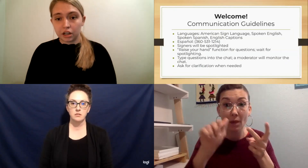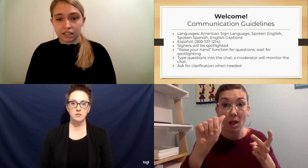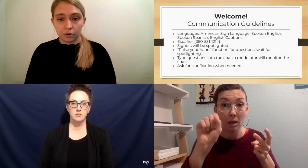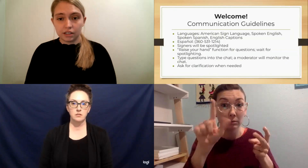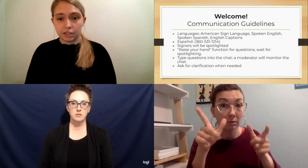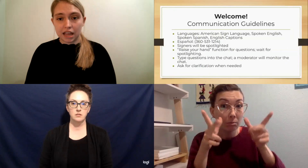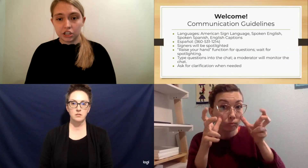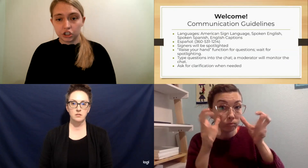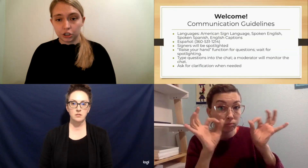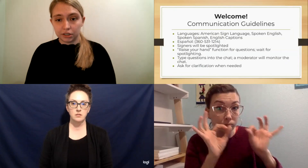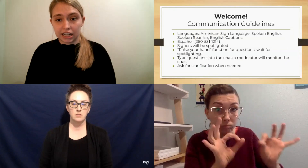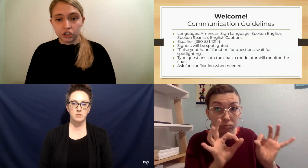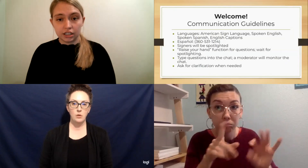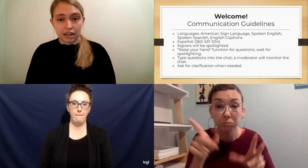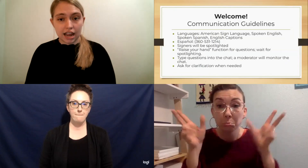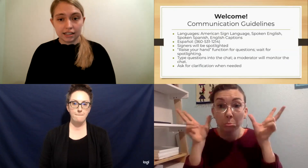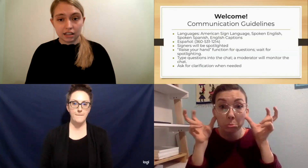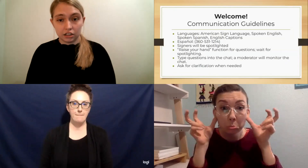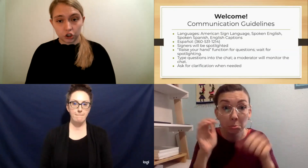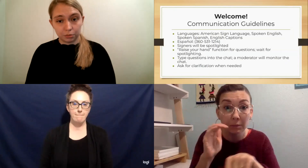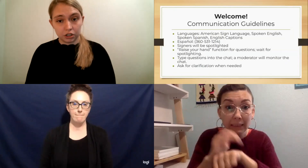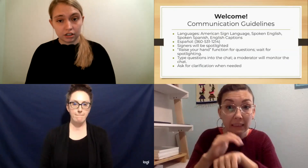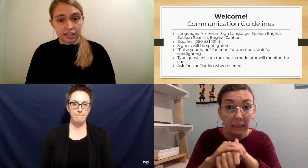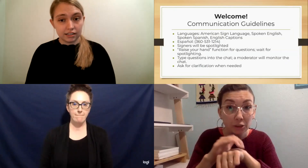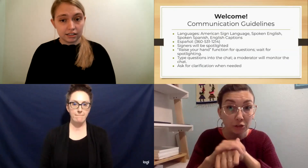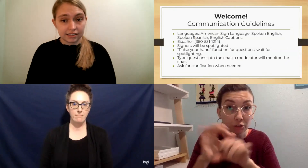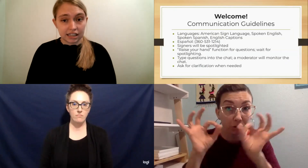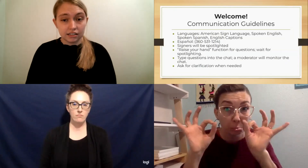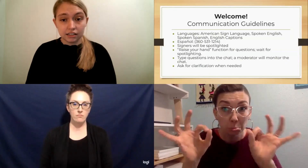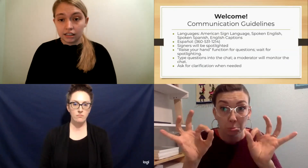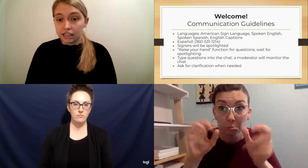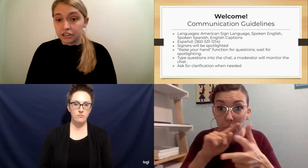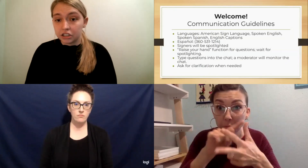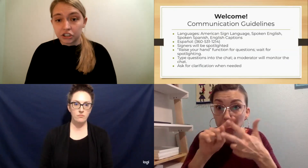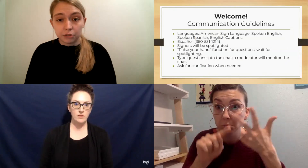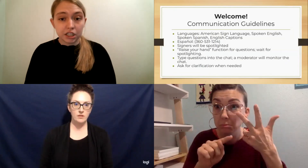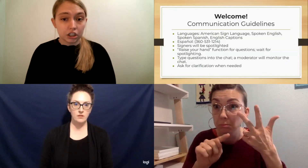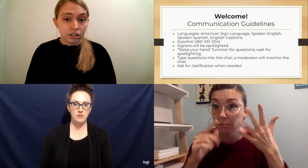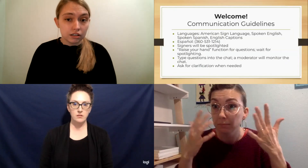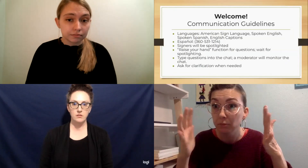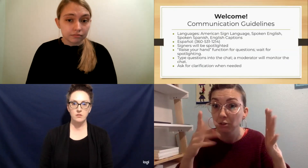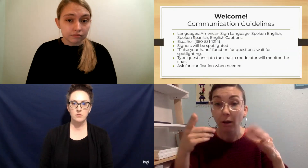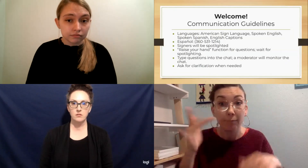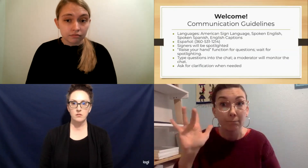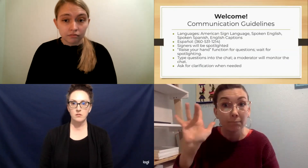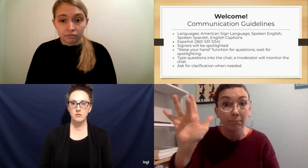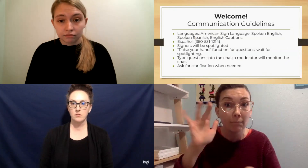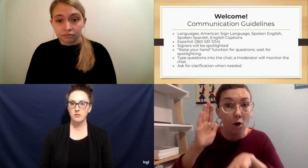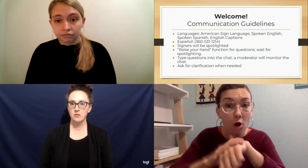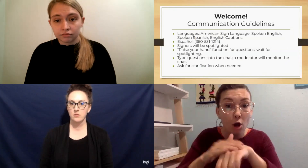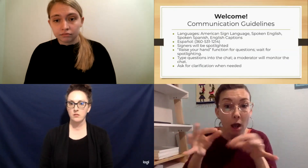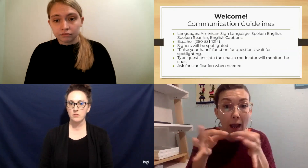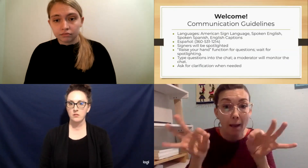So are we all set with the Spanish interpretation and ASL interpreters are easily seen? English can be heard?